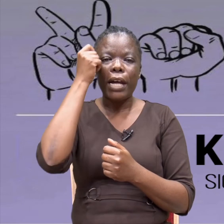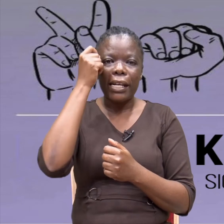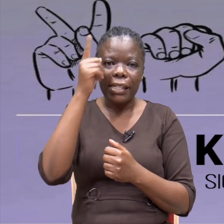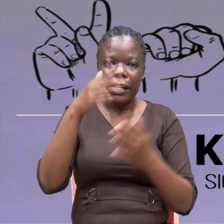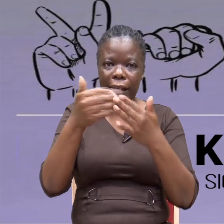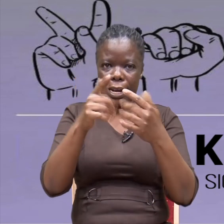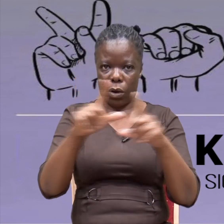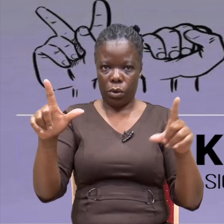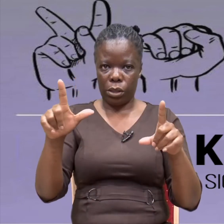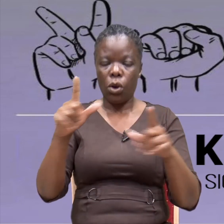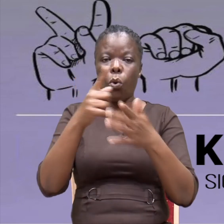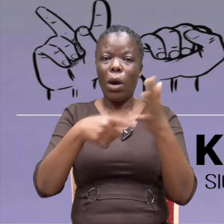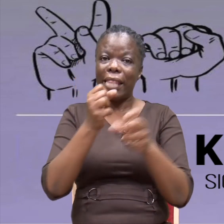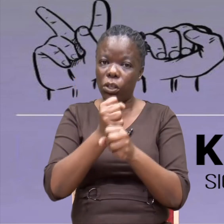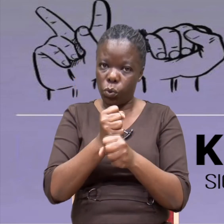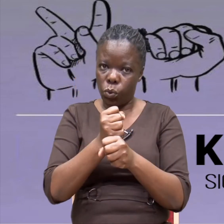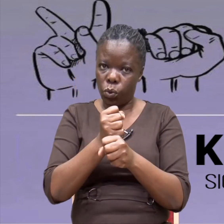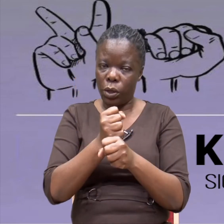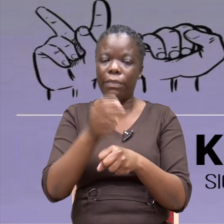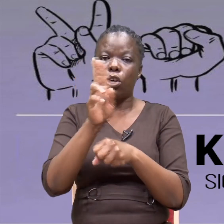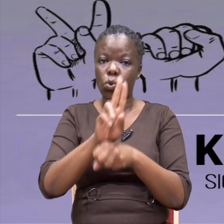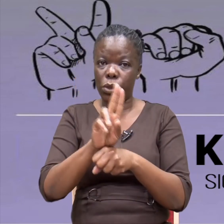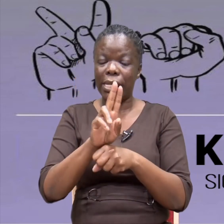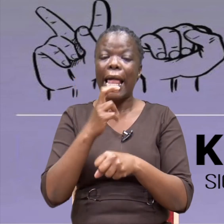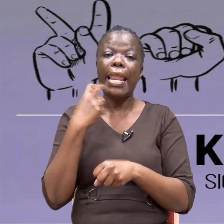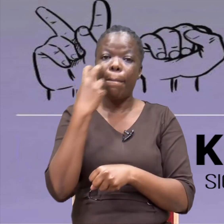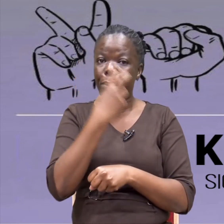understand sign language. What they do, they use lip reading.